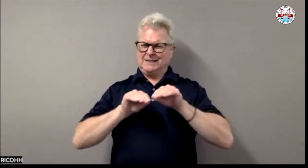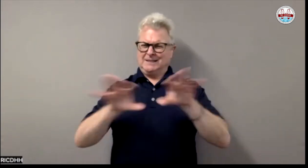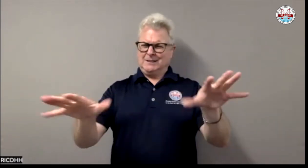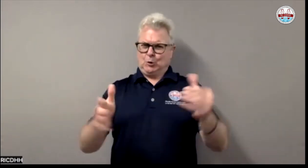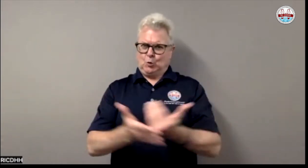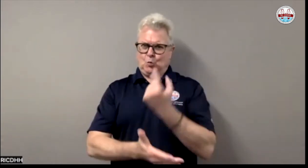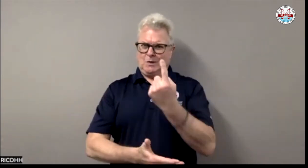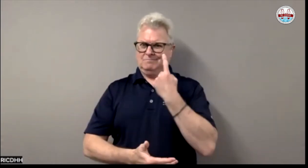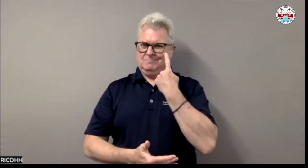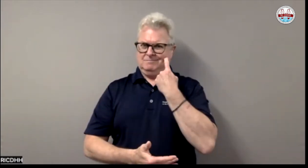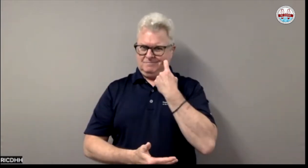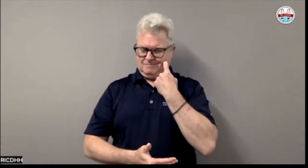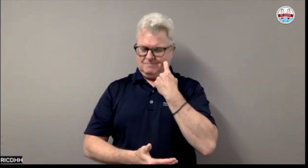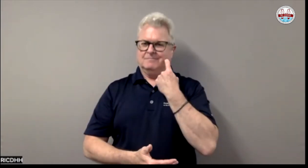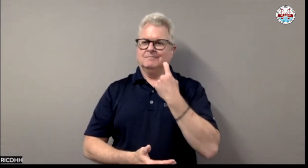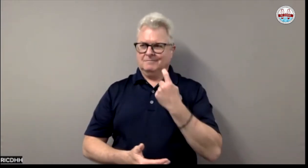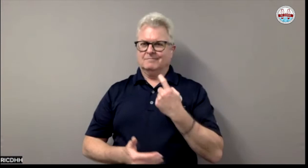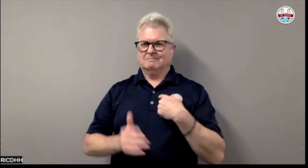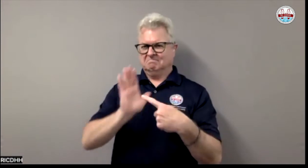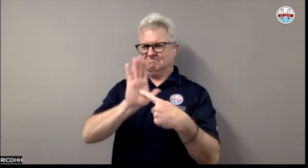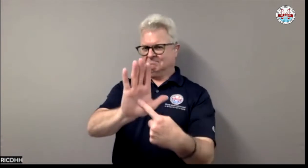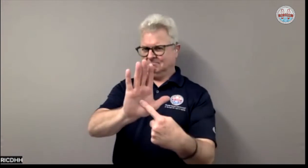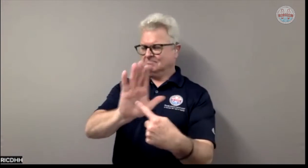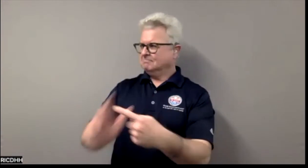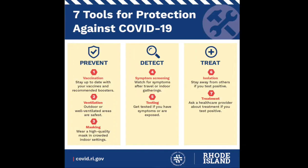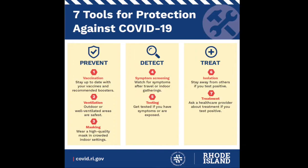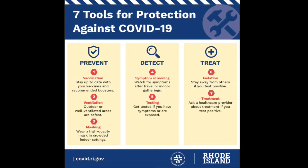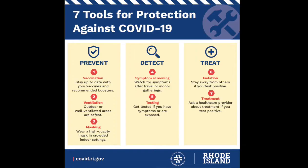so forth. And the CDC just sent a new one, which